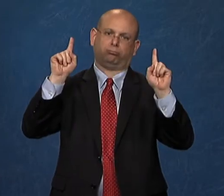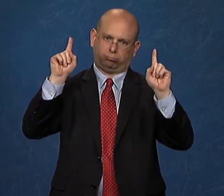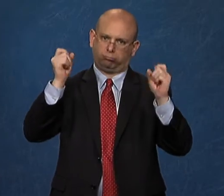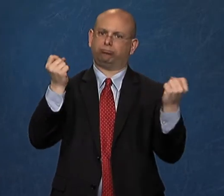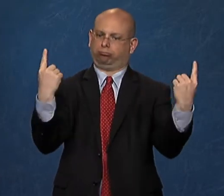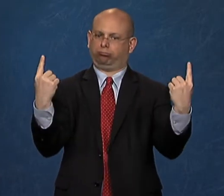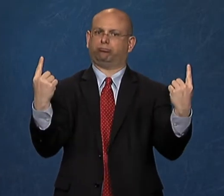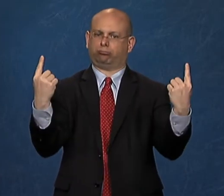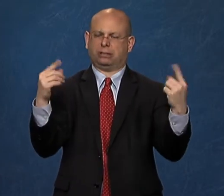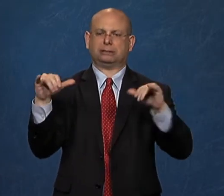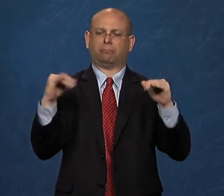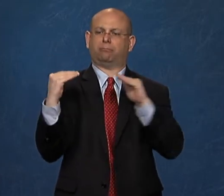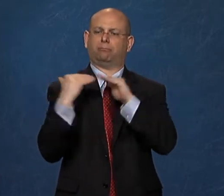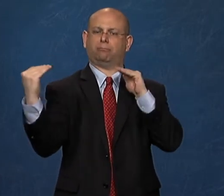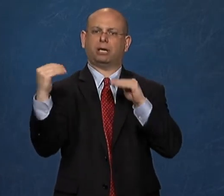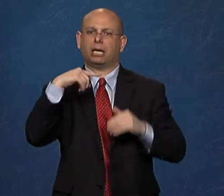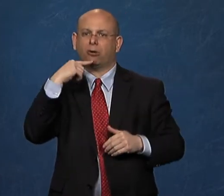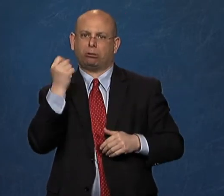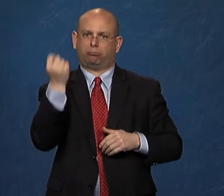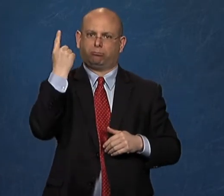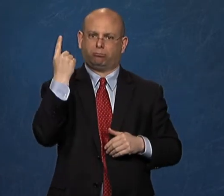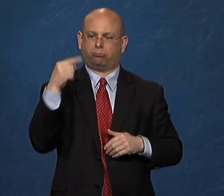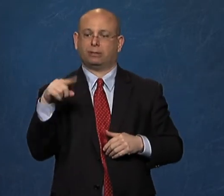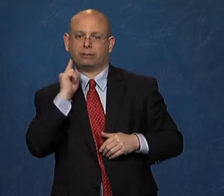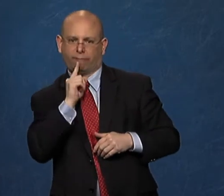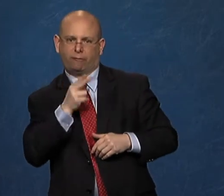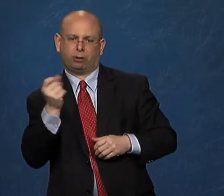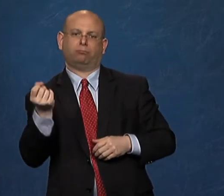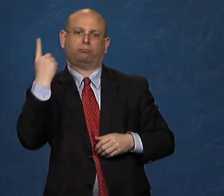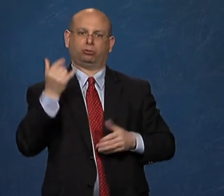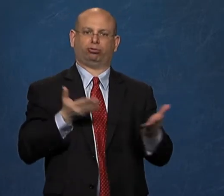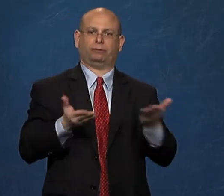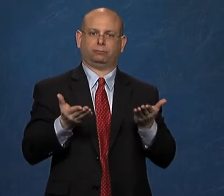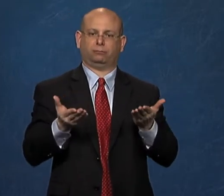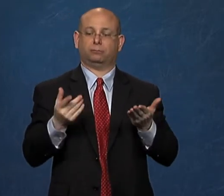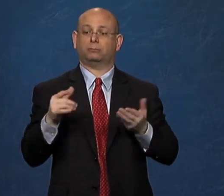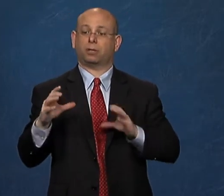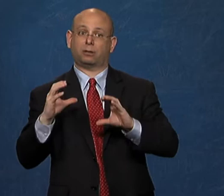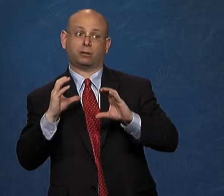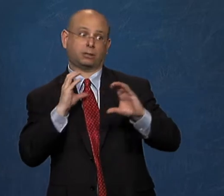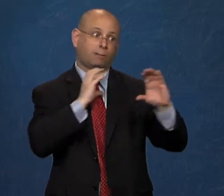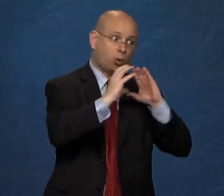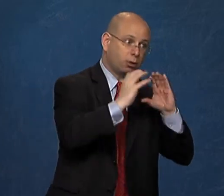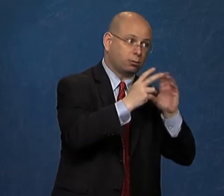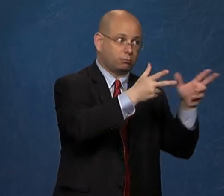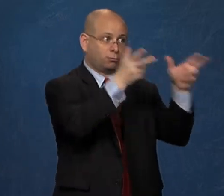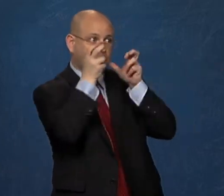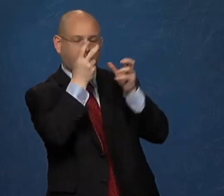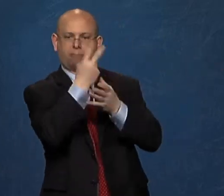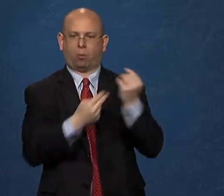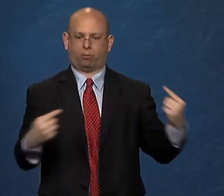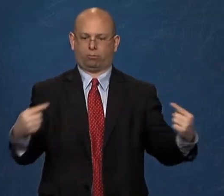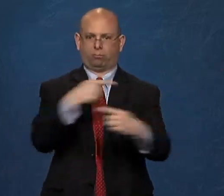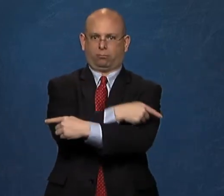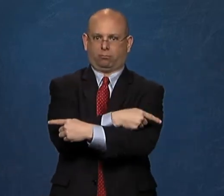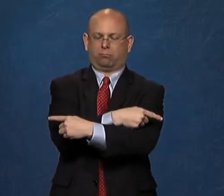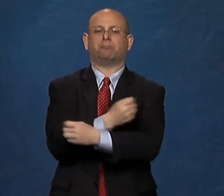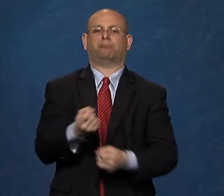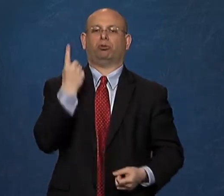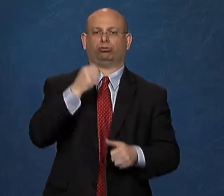that individuals who can hear can communicate with them in such a way that they're able to communicate on par and receive services and communications just